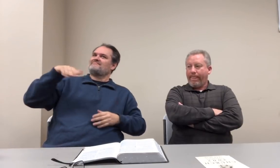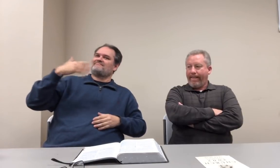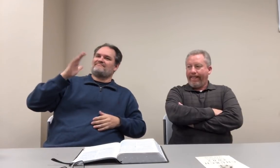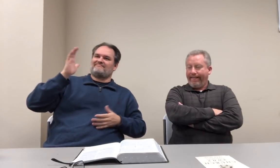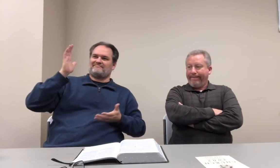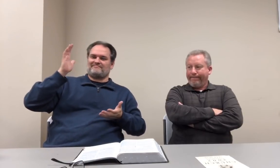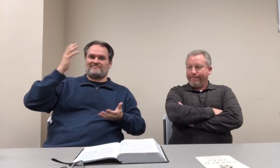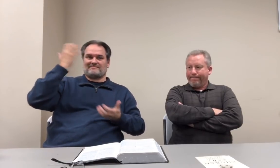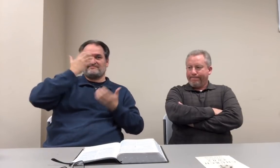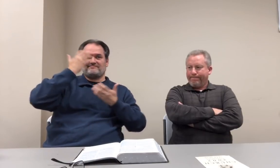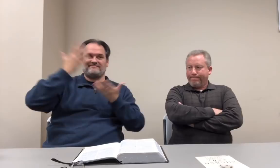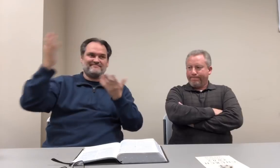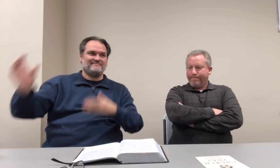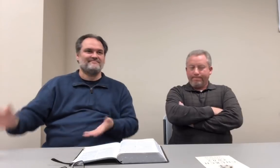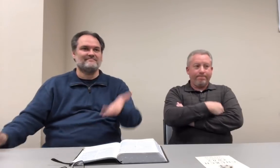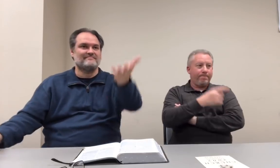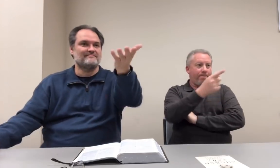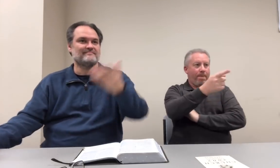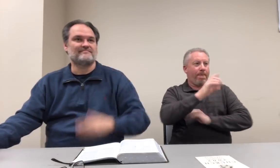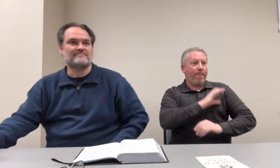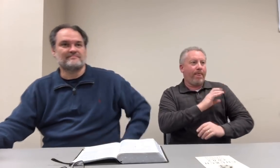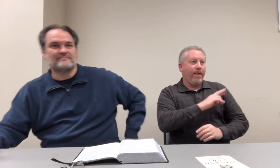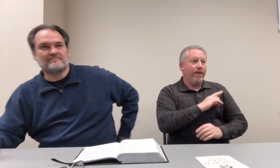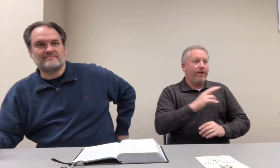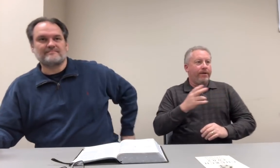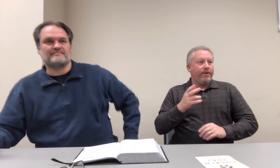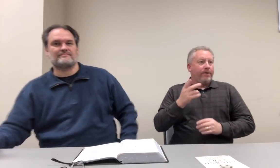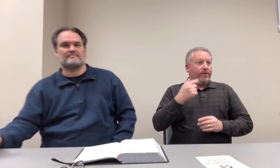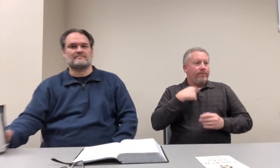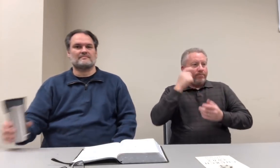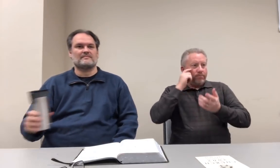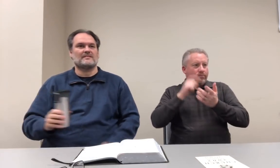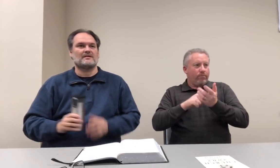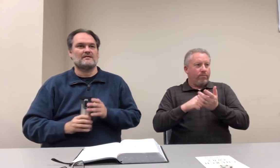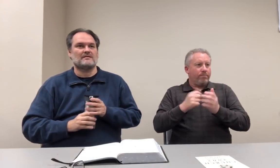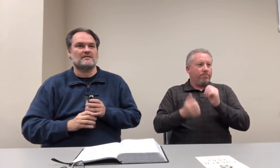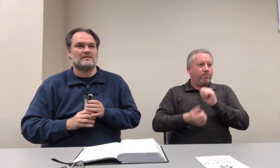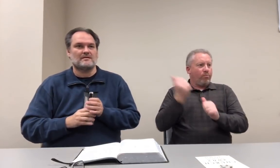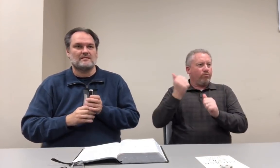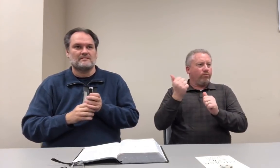we think about what he's saying. So the divine nature is now, that's the heresy. If you can